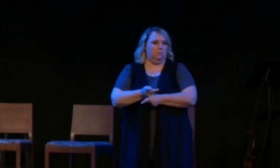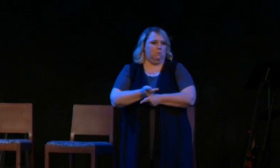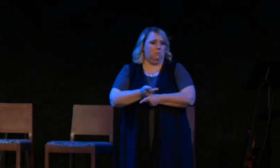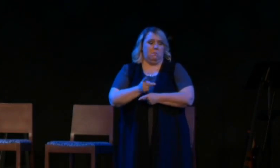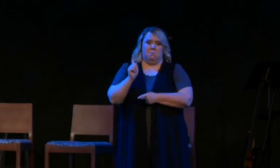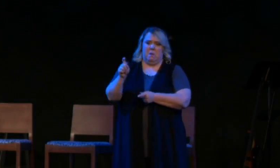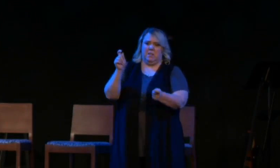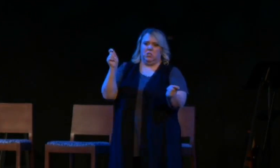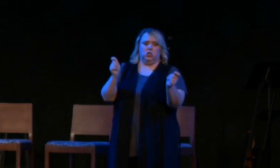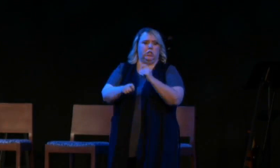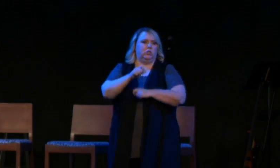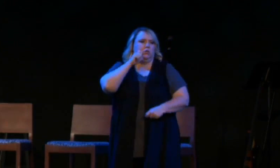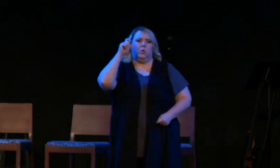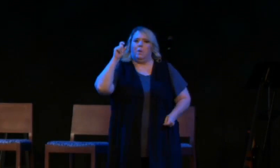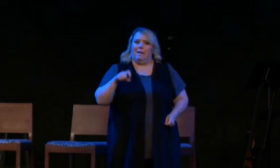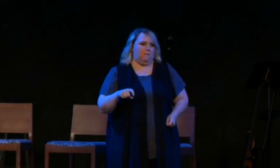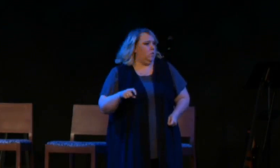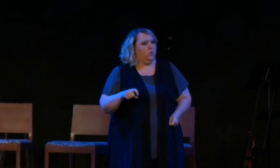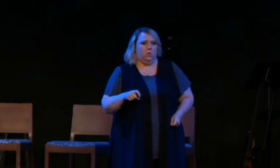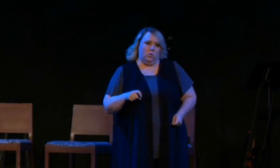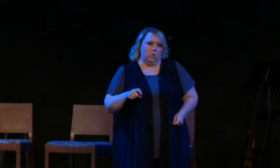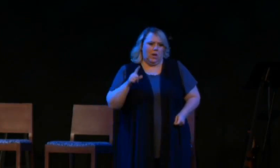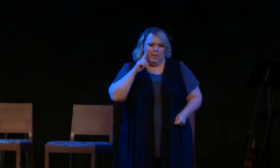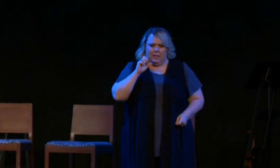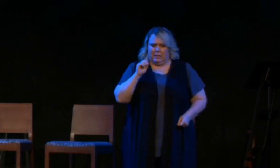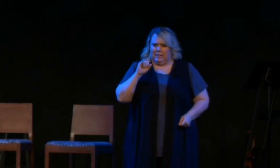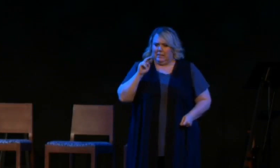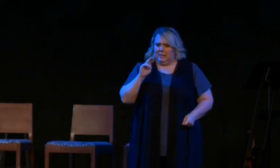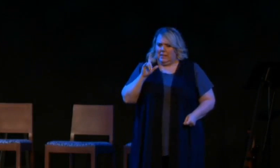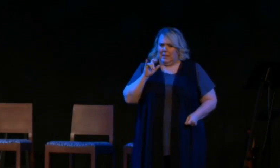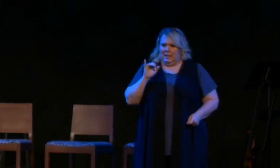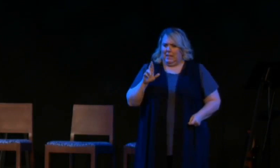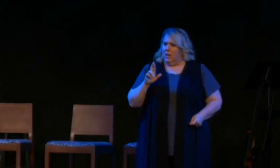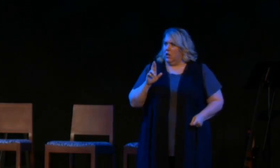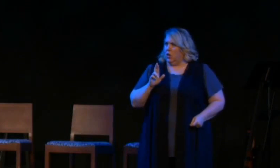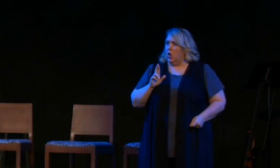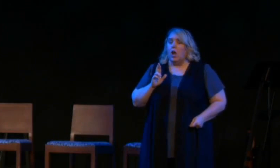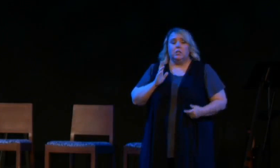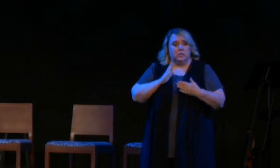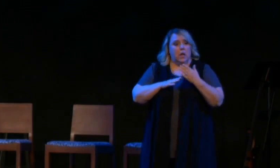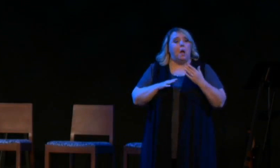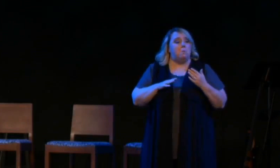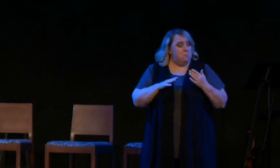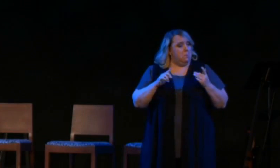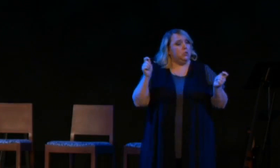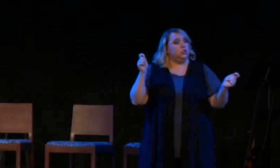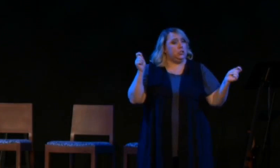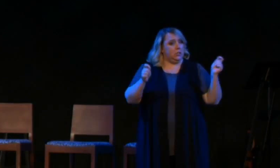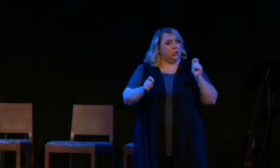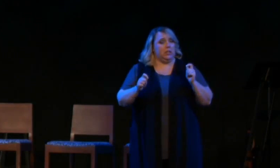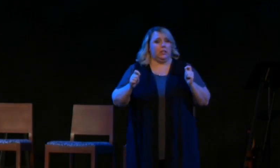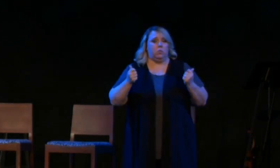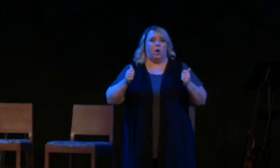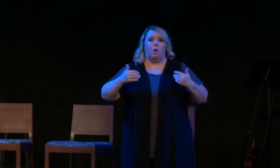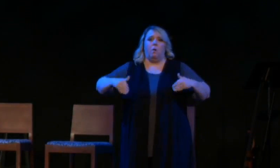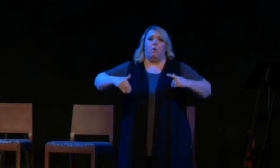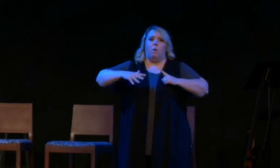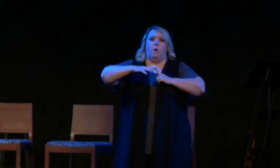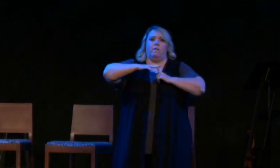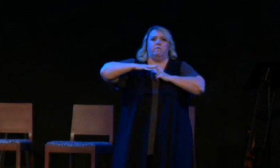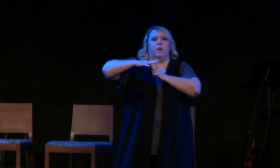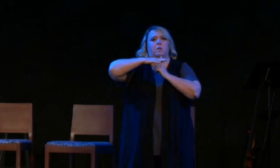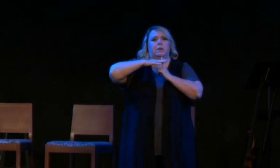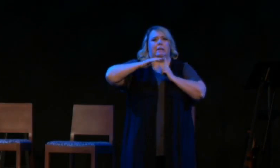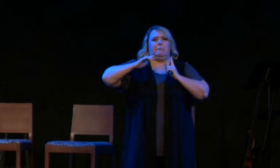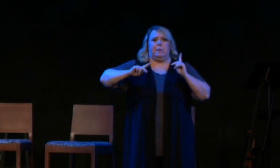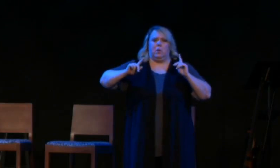I think there was some discussion that Sinclair spoke to in terms of, well, some people are changing, and if we create an environment where people can be who